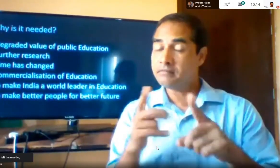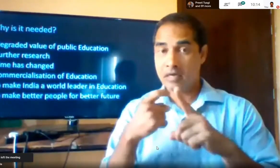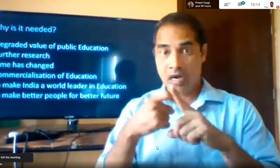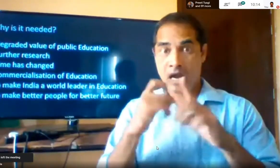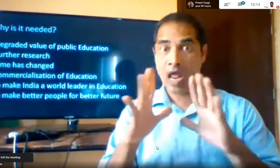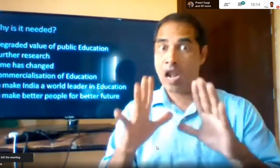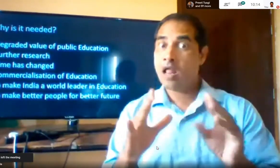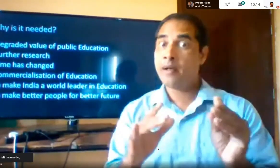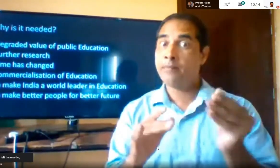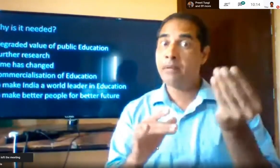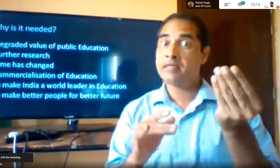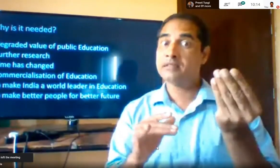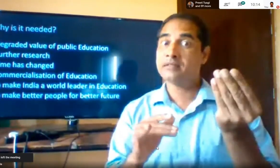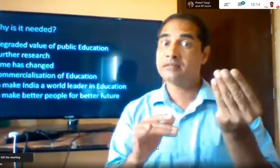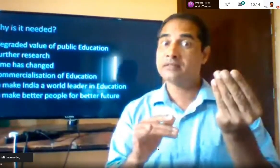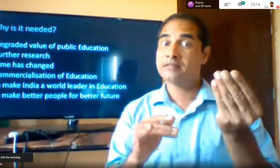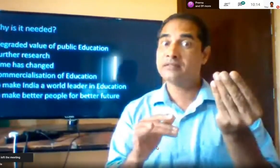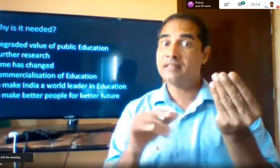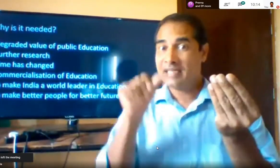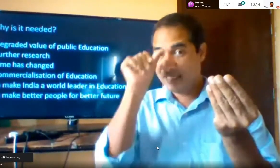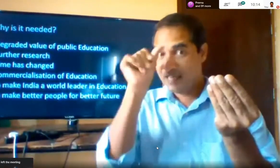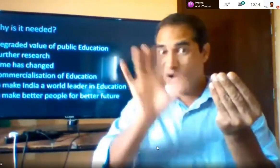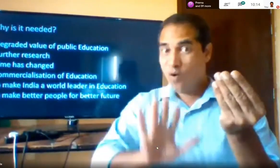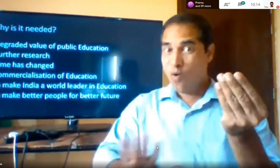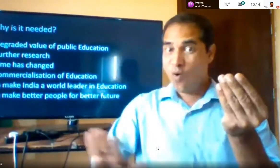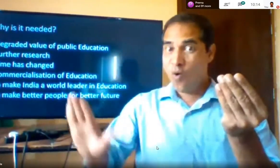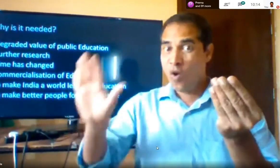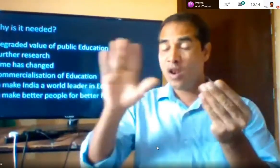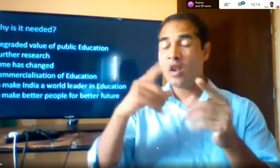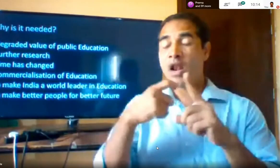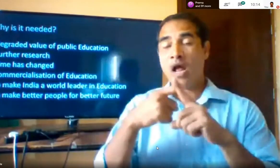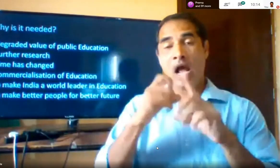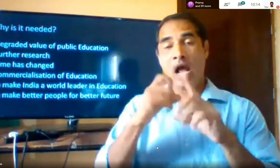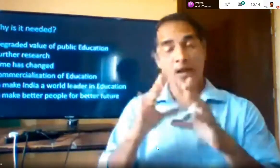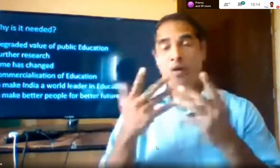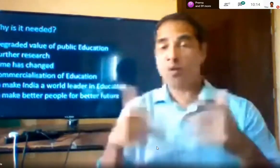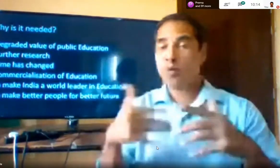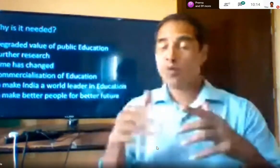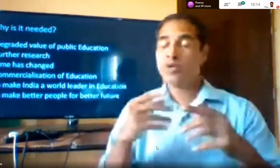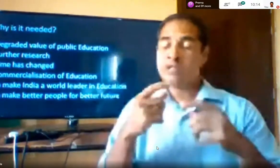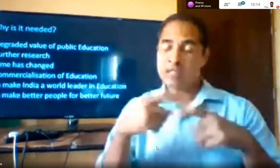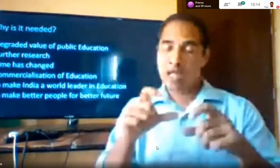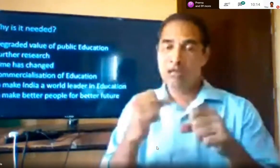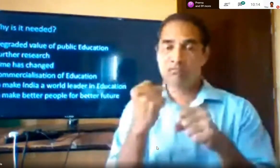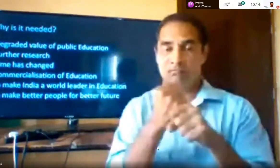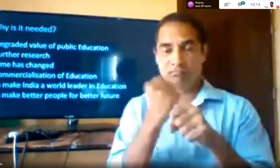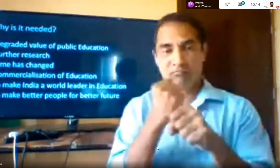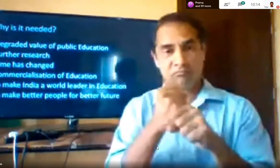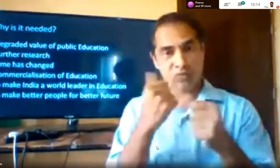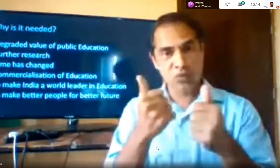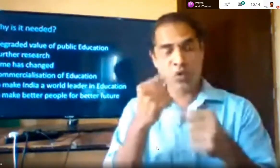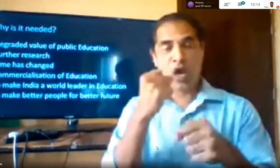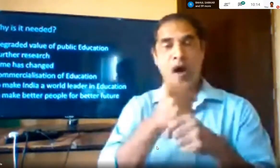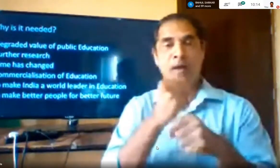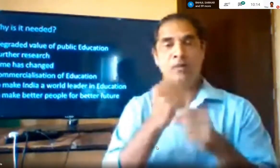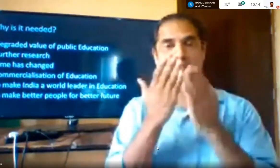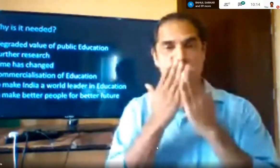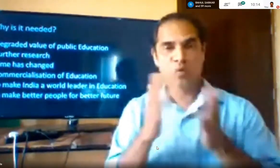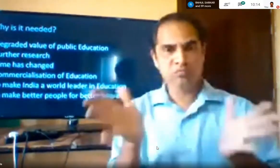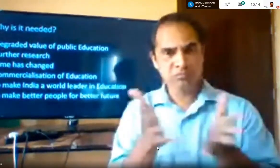of education. Kerala is better. I don't in India. I think Kerala is better. The education, everything.